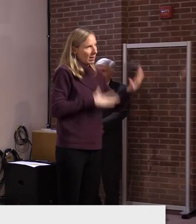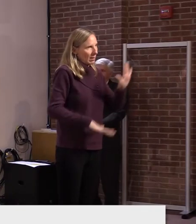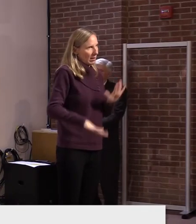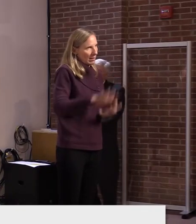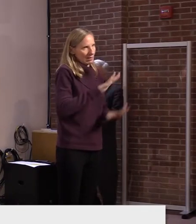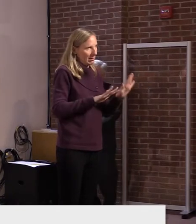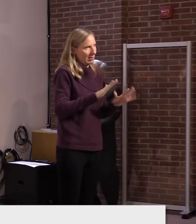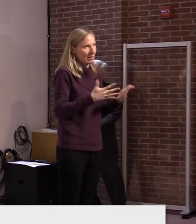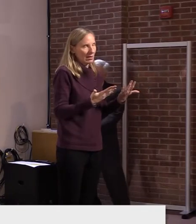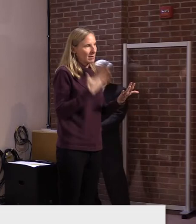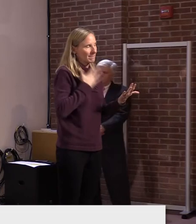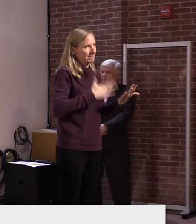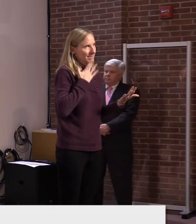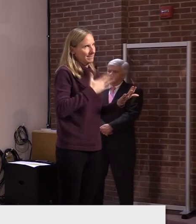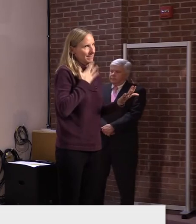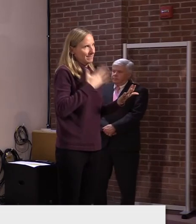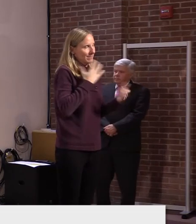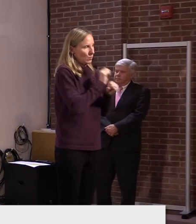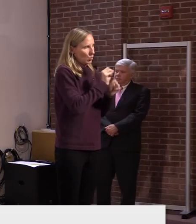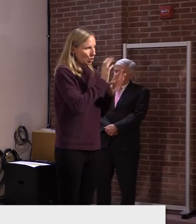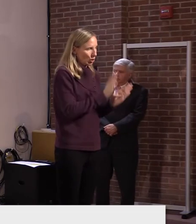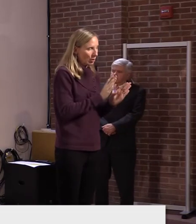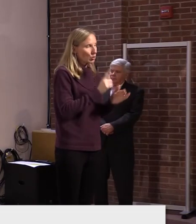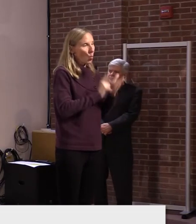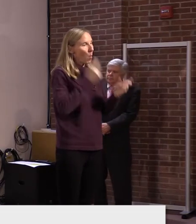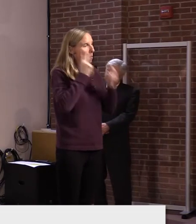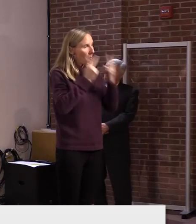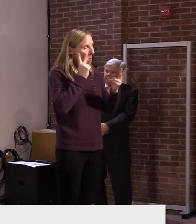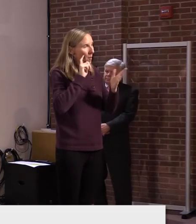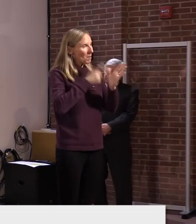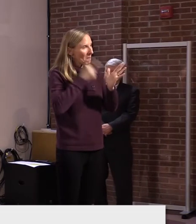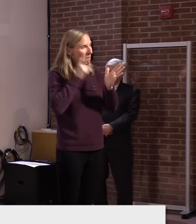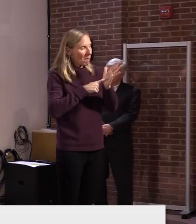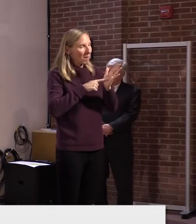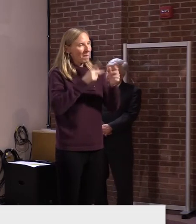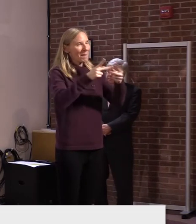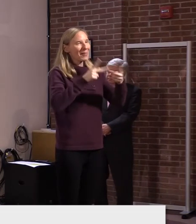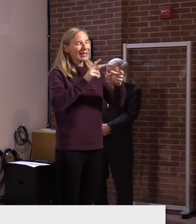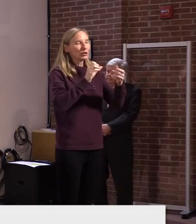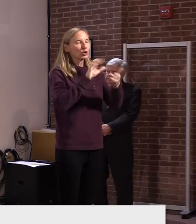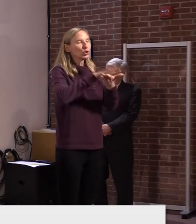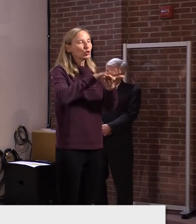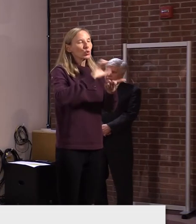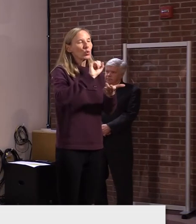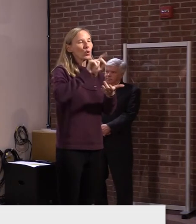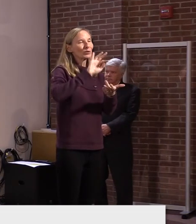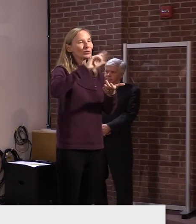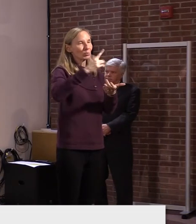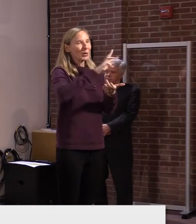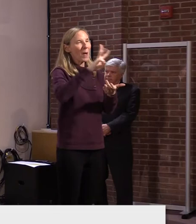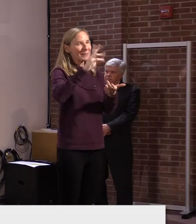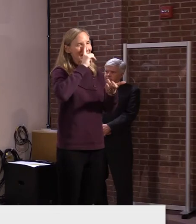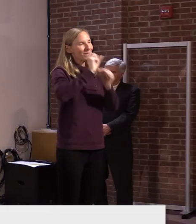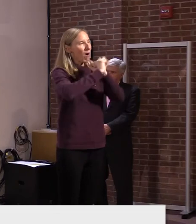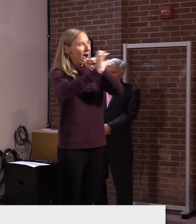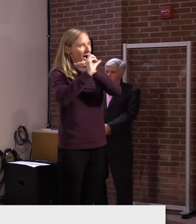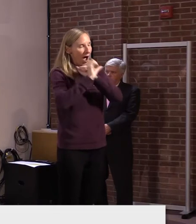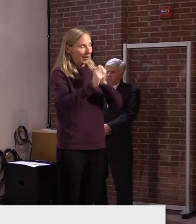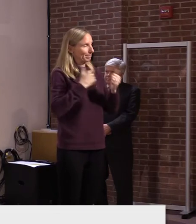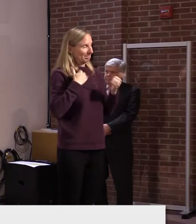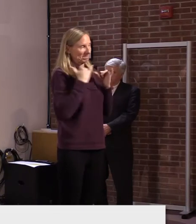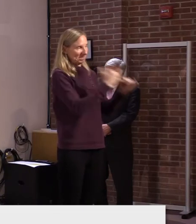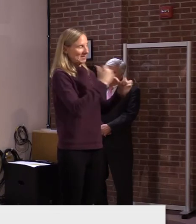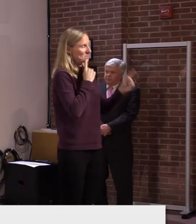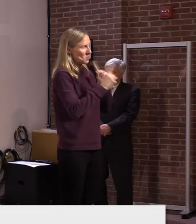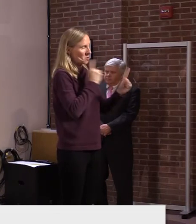described on school spring and so forth, you know, jives with my observations on the ground. And as I go around talking with school administrators,